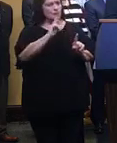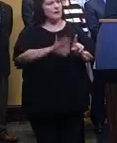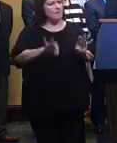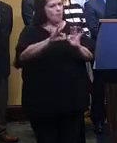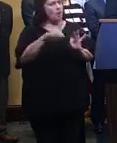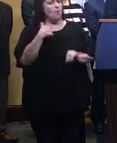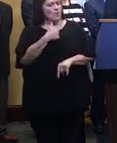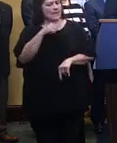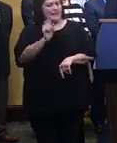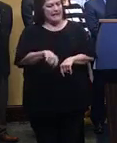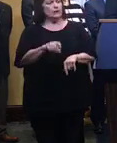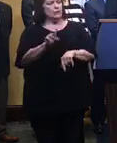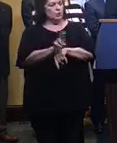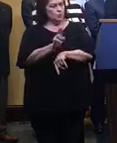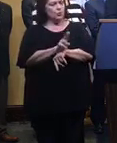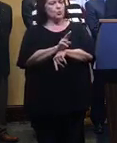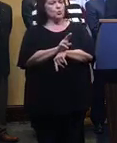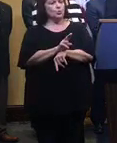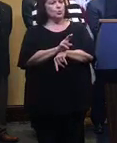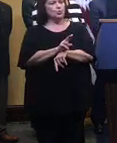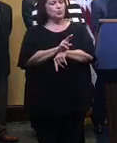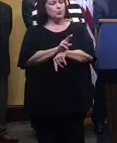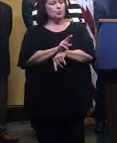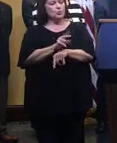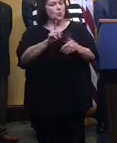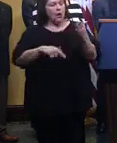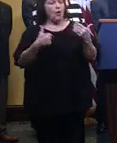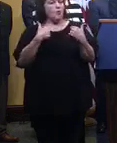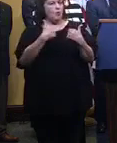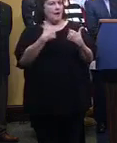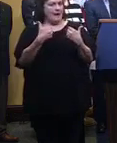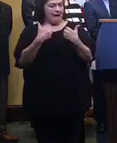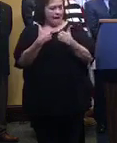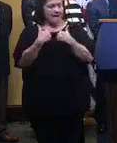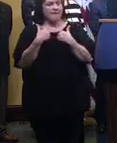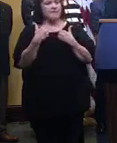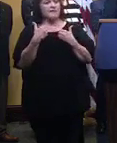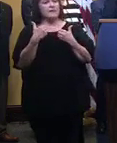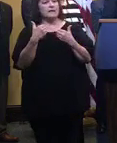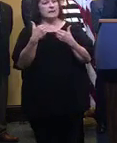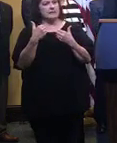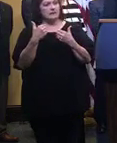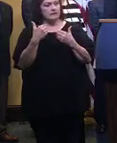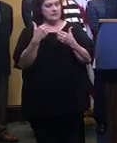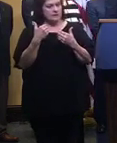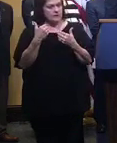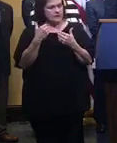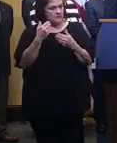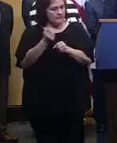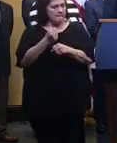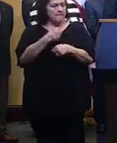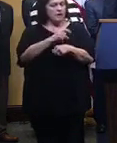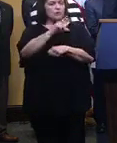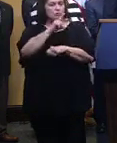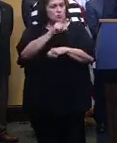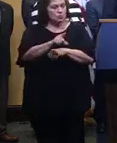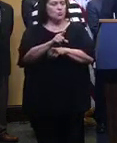need to use the assets that we have and get our existing drainage infrastructure up to a point